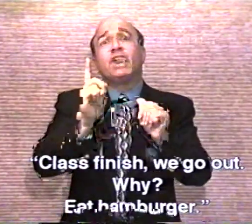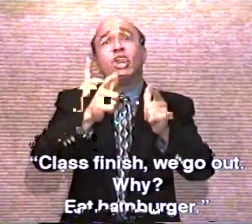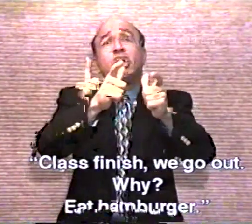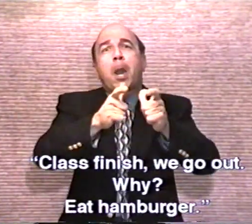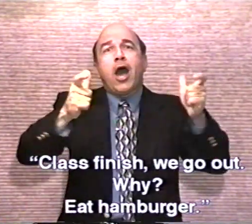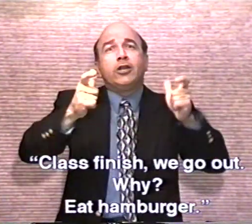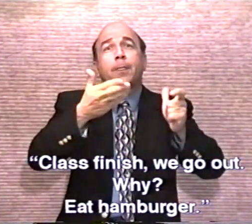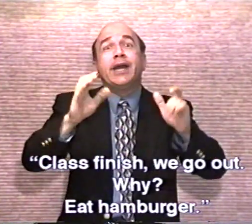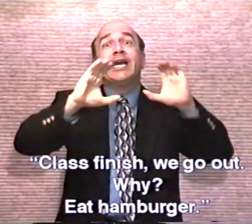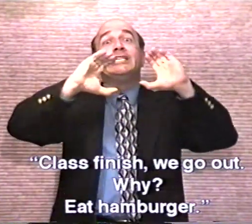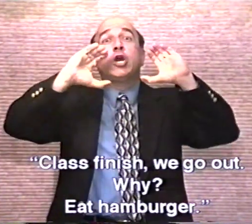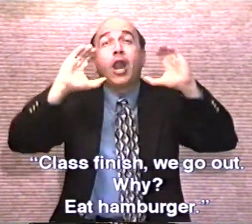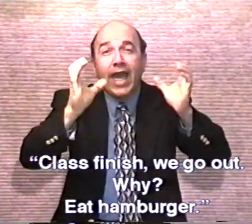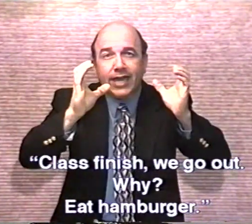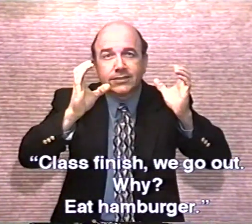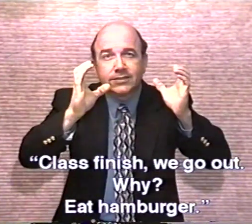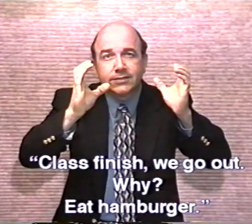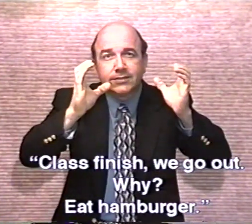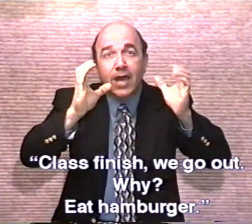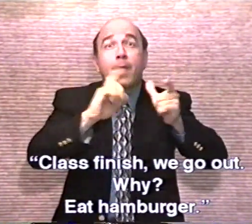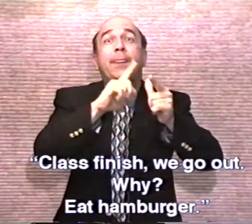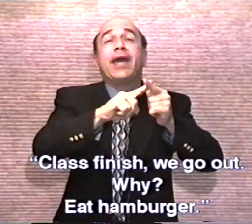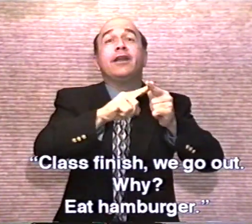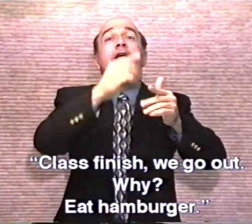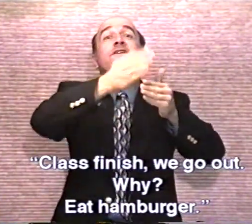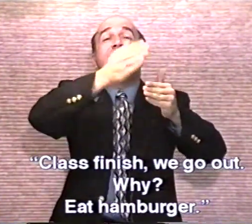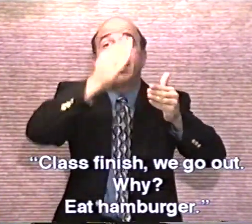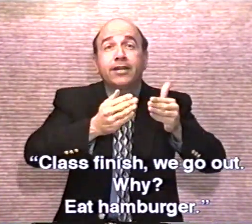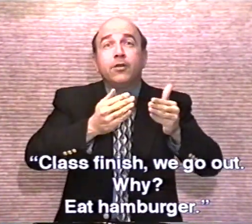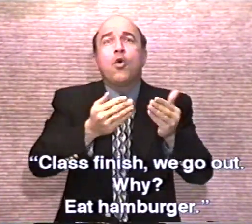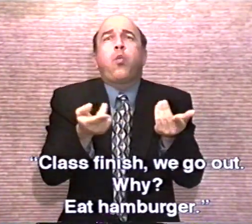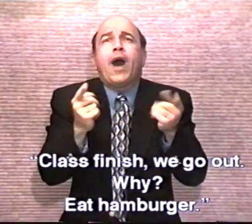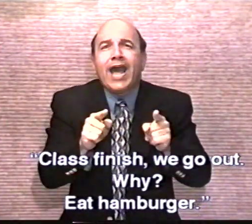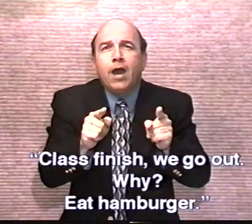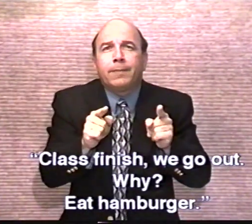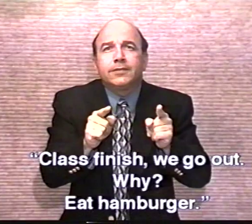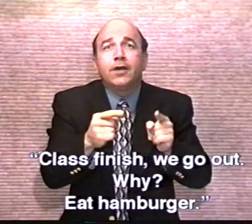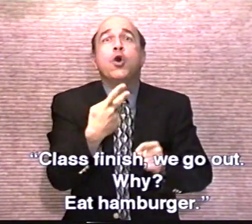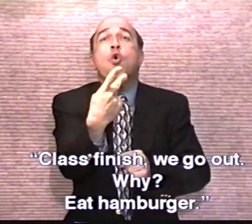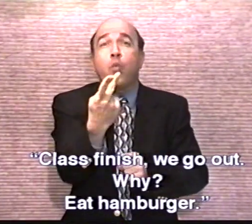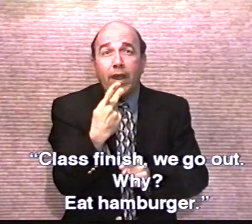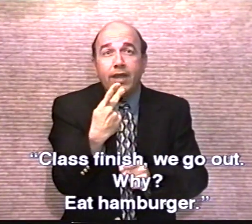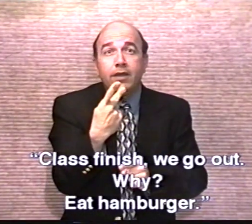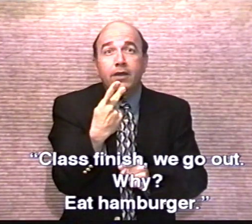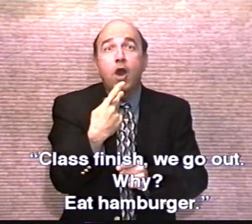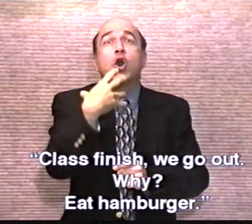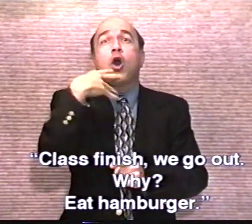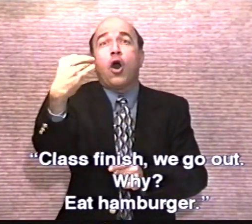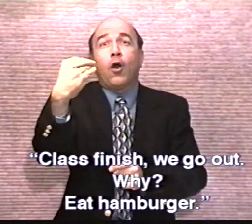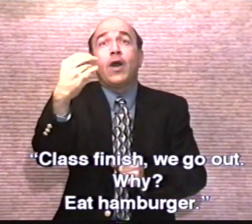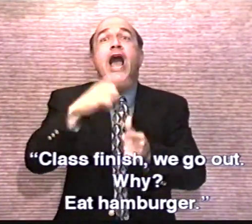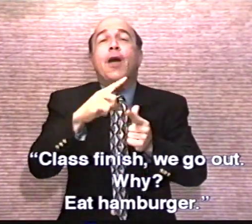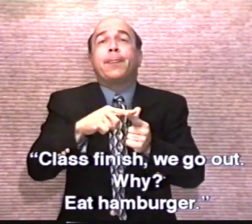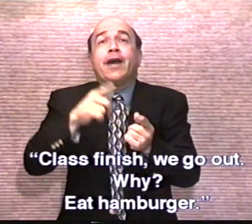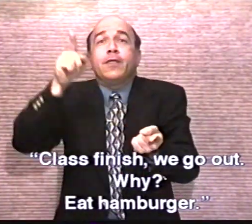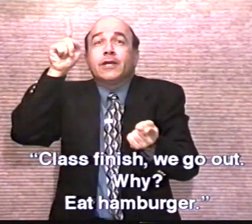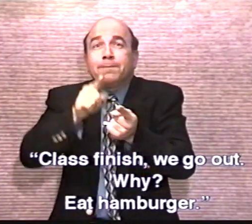first large thing is class. Then finish, what happened? We go, and then